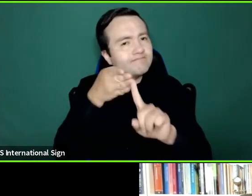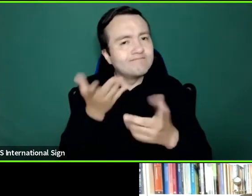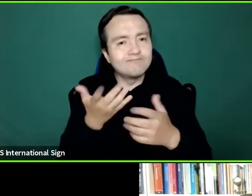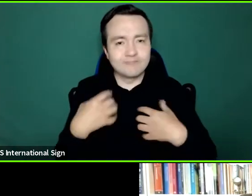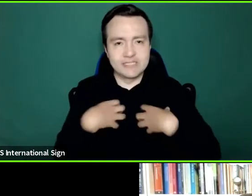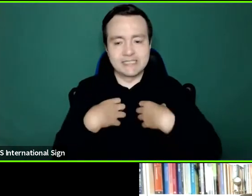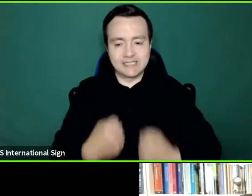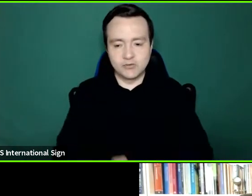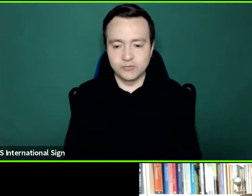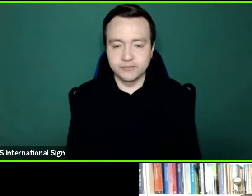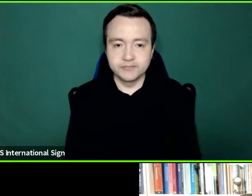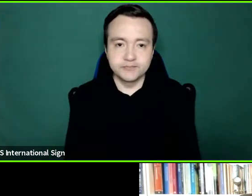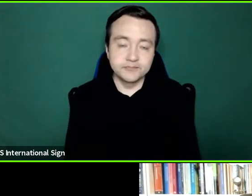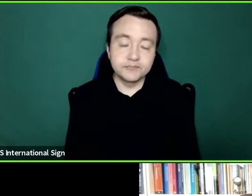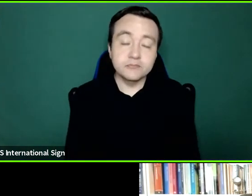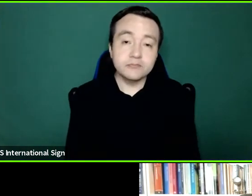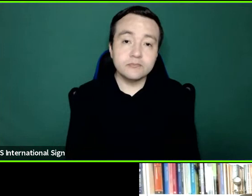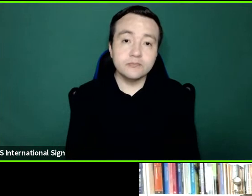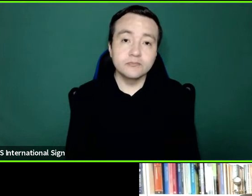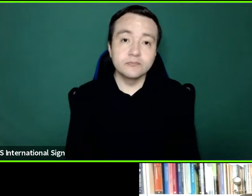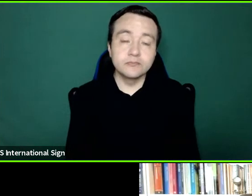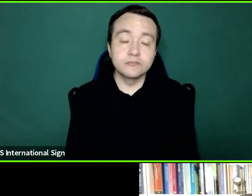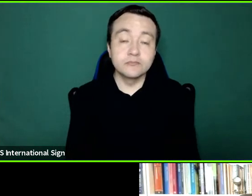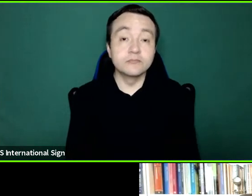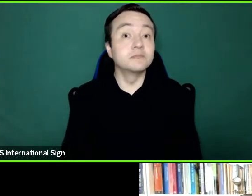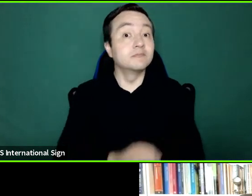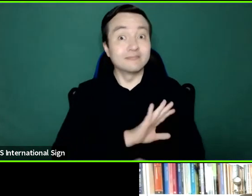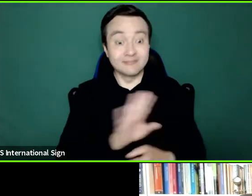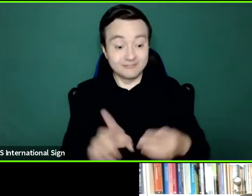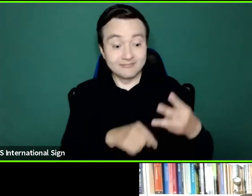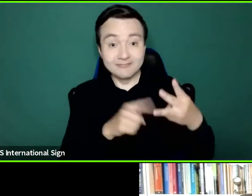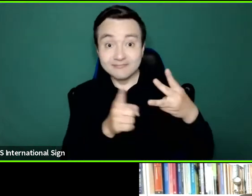into a 30-minute question and answer session that I will moderate.